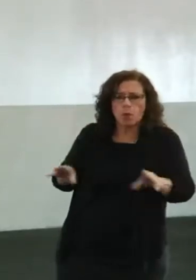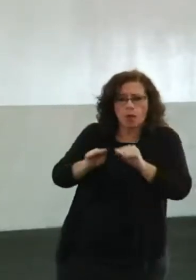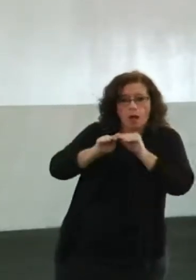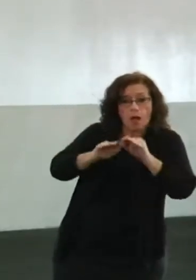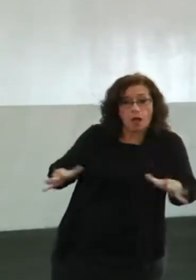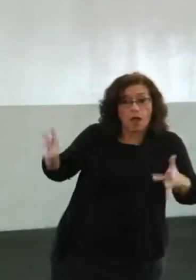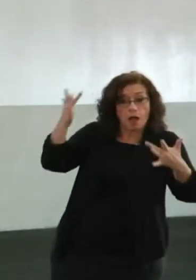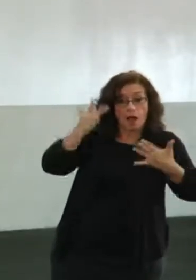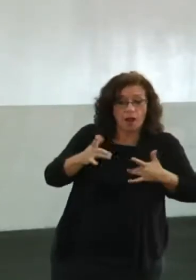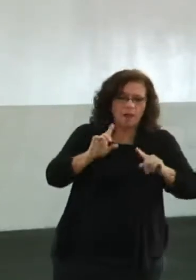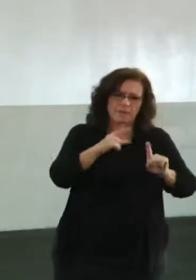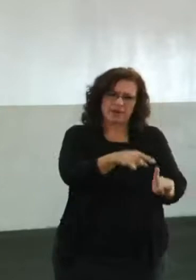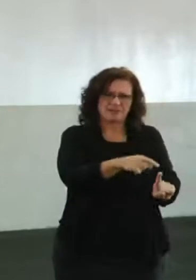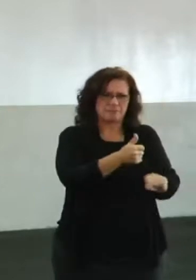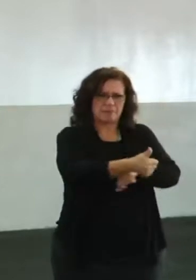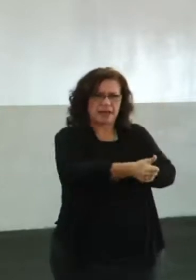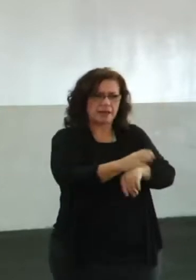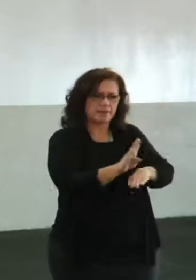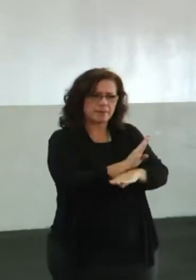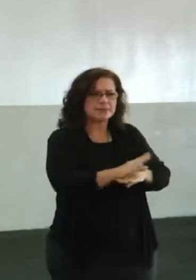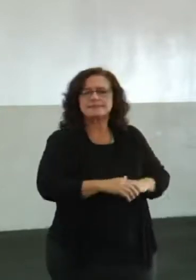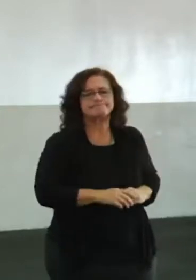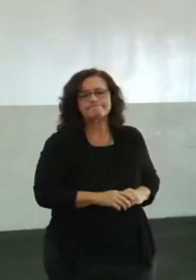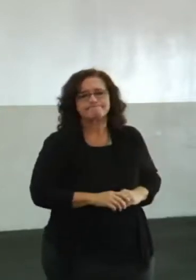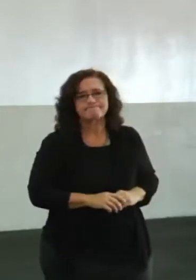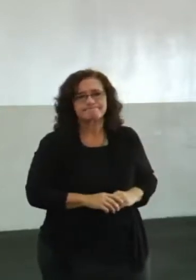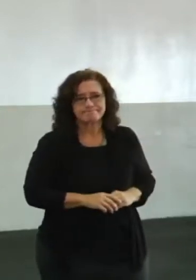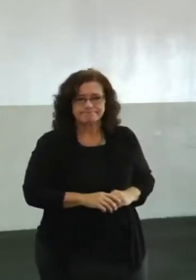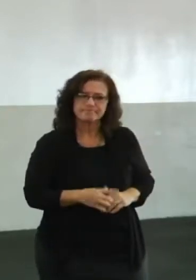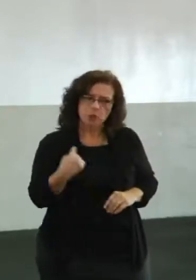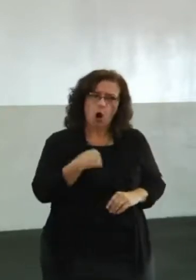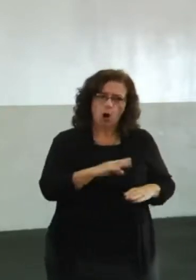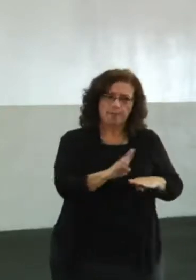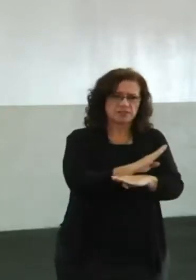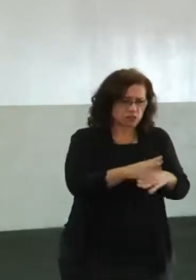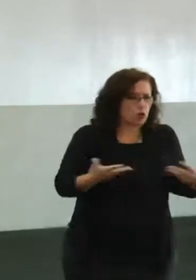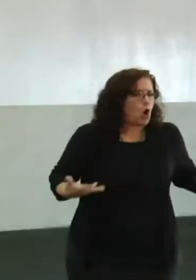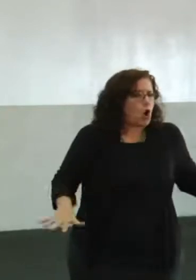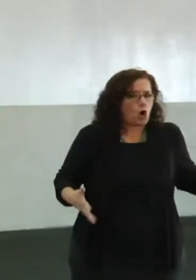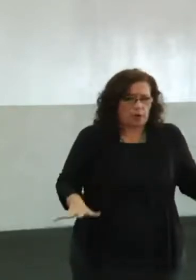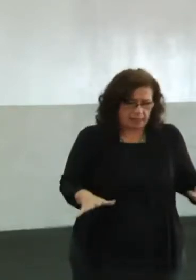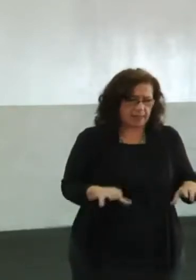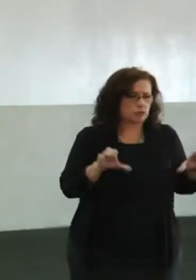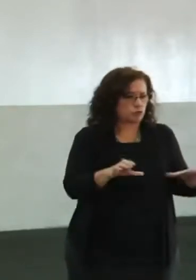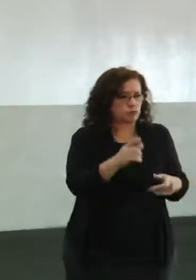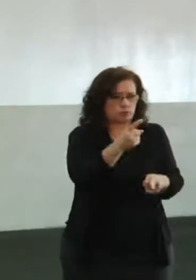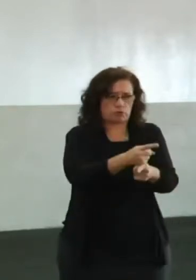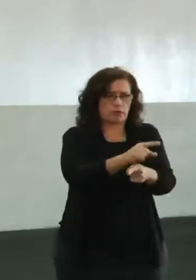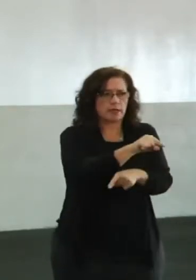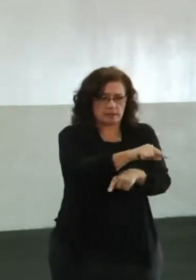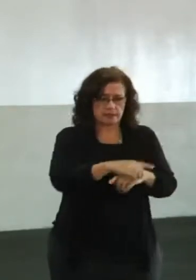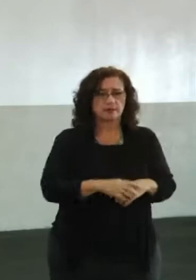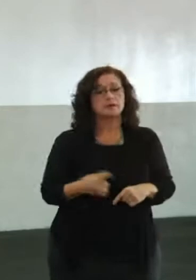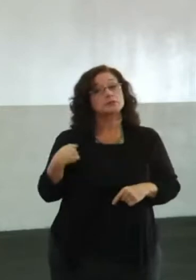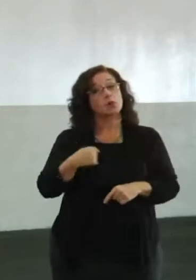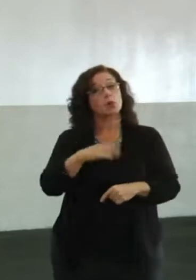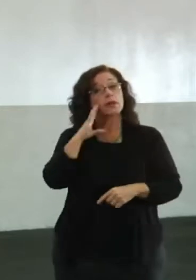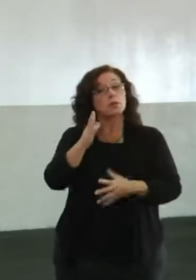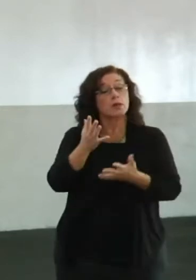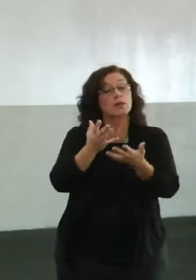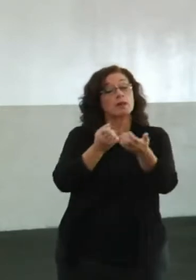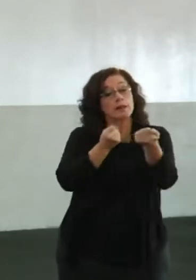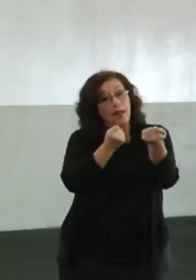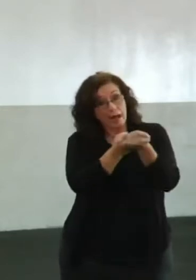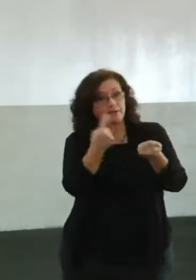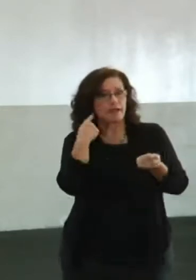follow the guidance, get tested, wear masks, and so forth. But our businesses are doing the right thing. So we're going to continue to advocate, as I say, individually with the state from Ventura